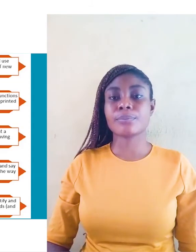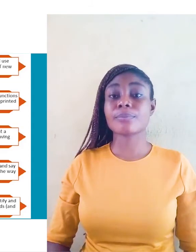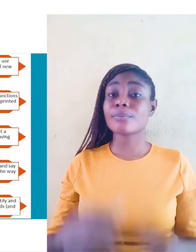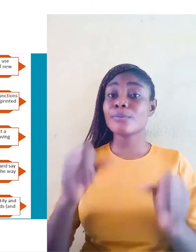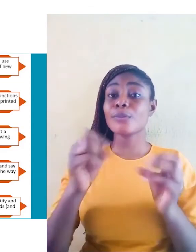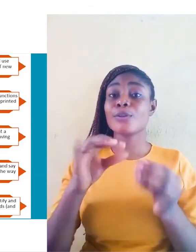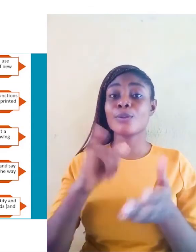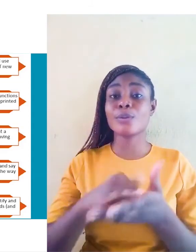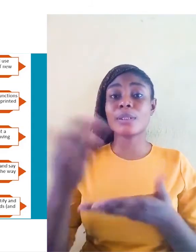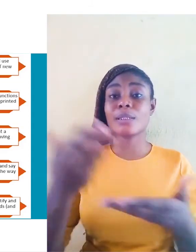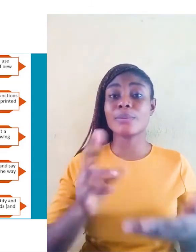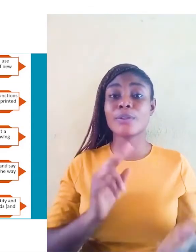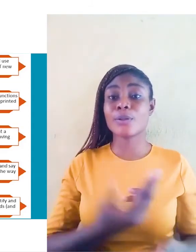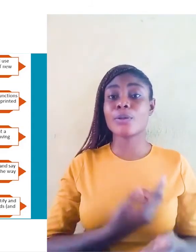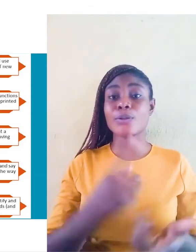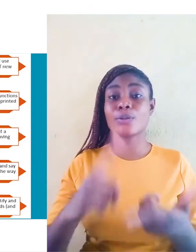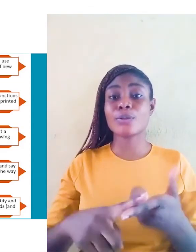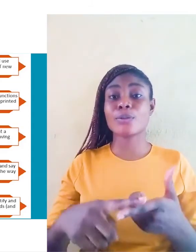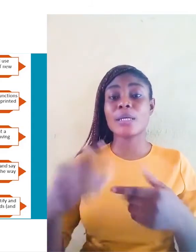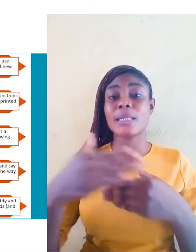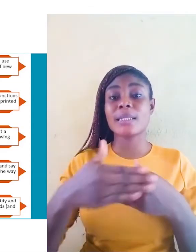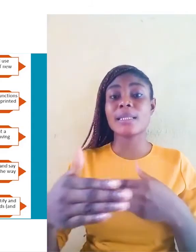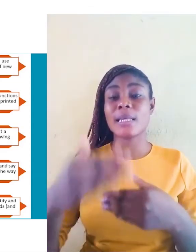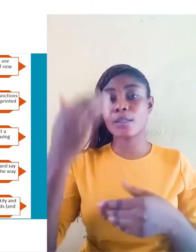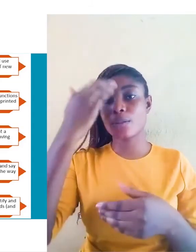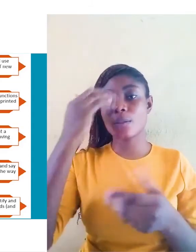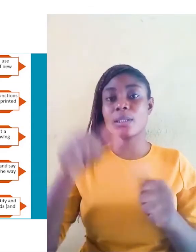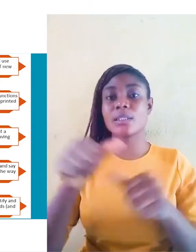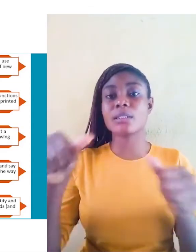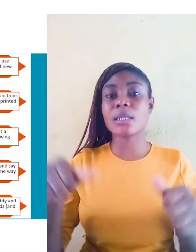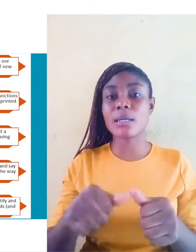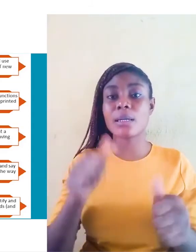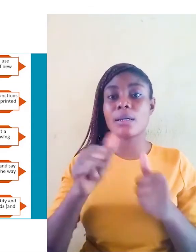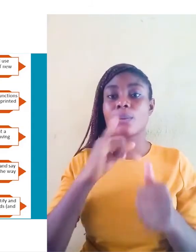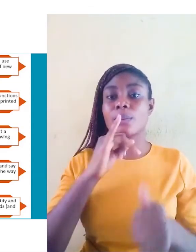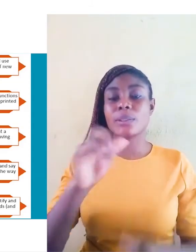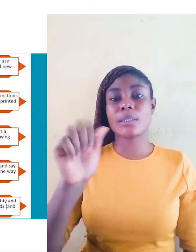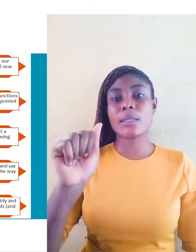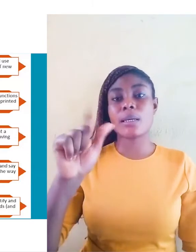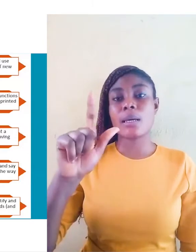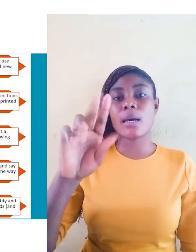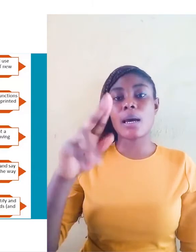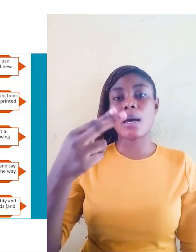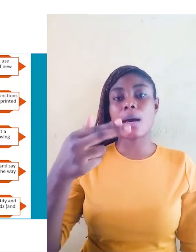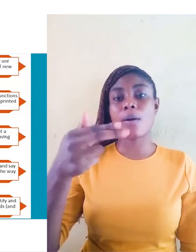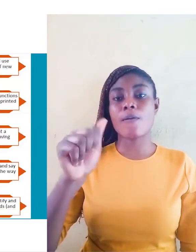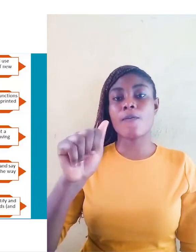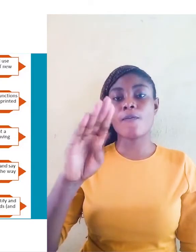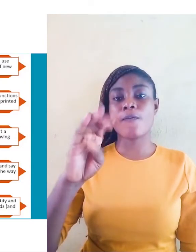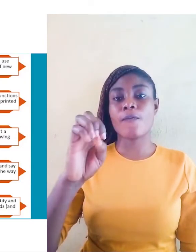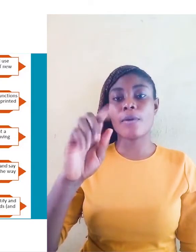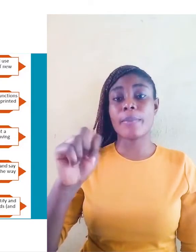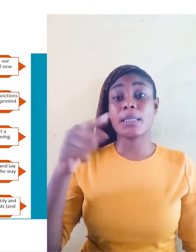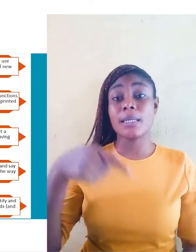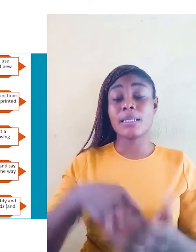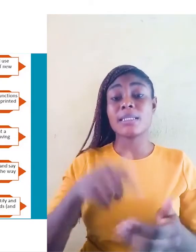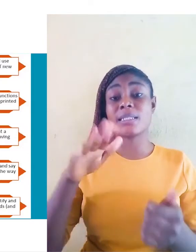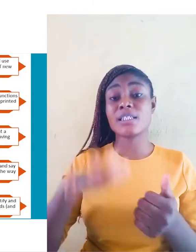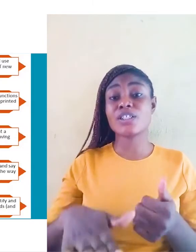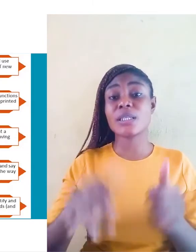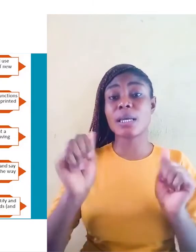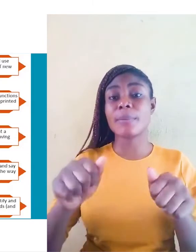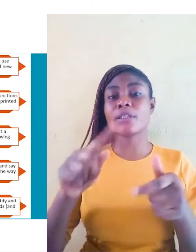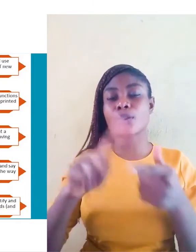So that brings us to the next knowledge area, which is the alphabet knowledge. And this is the child's ability